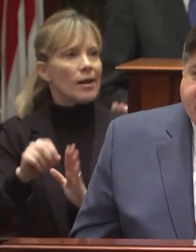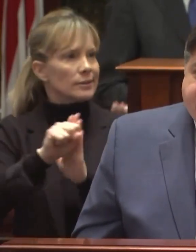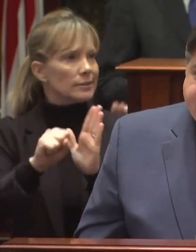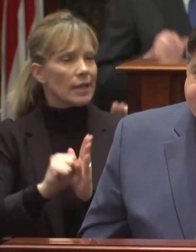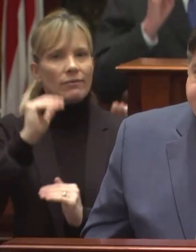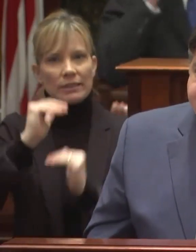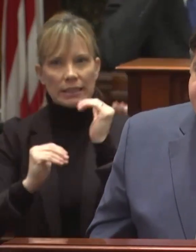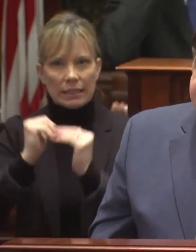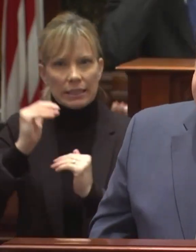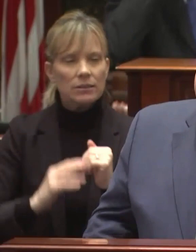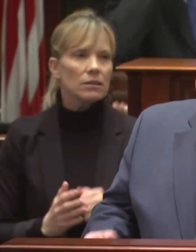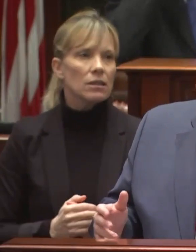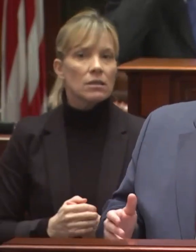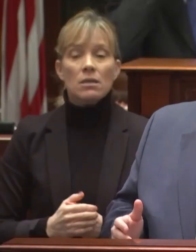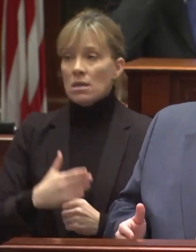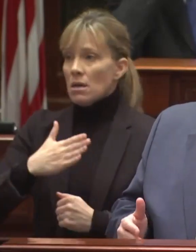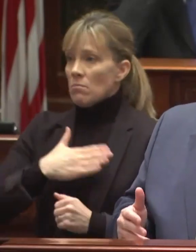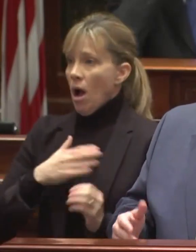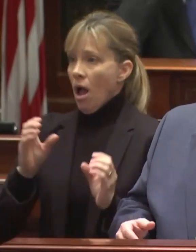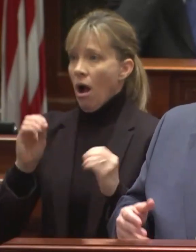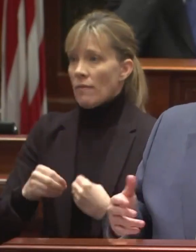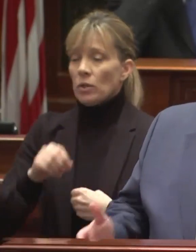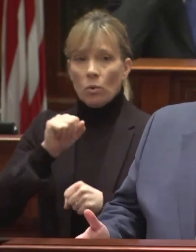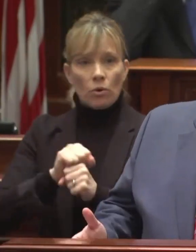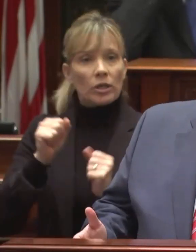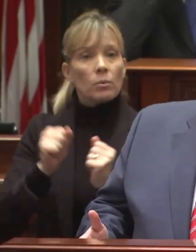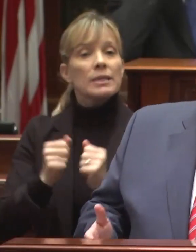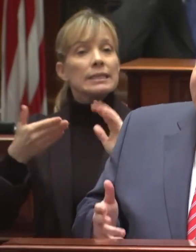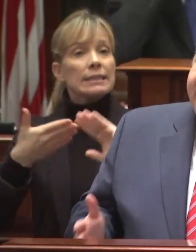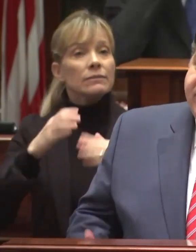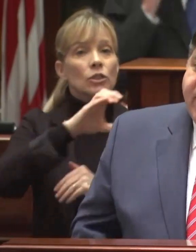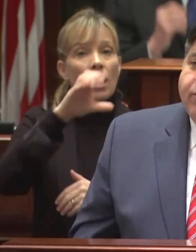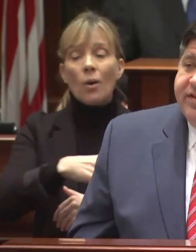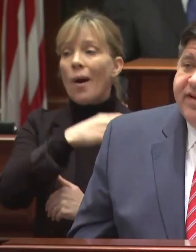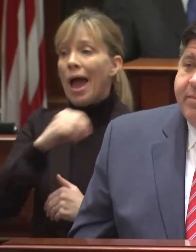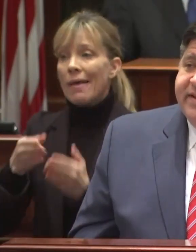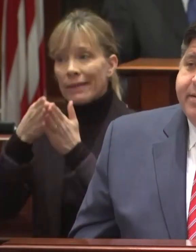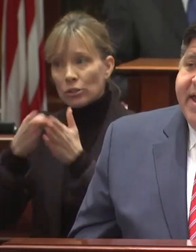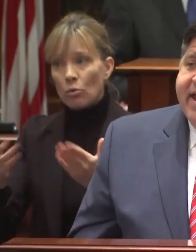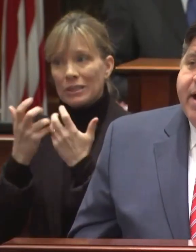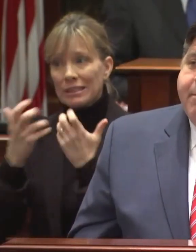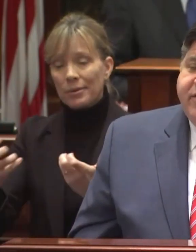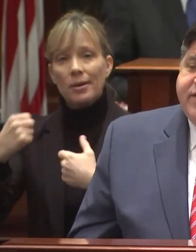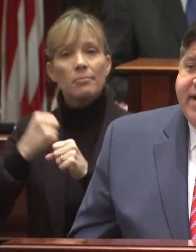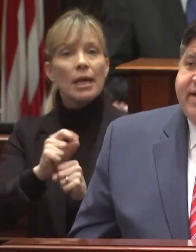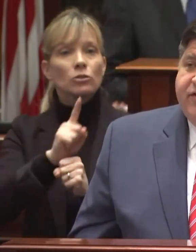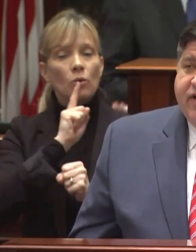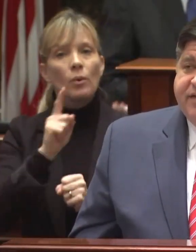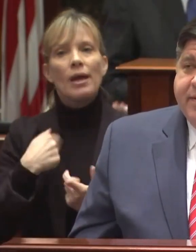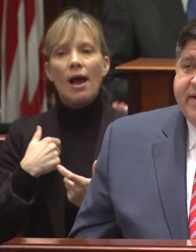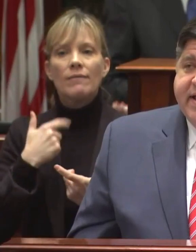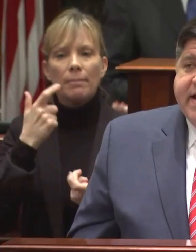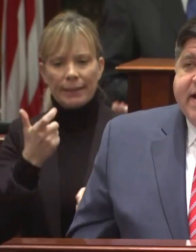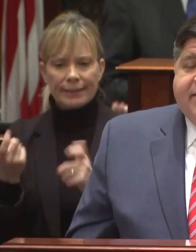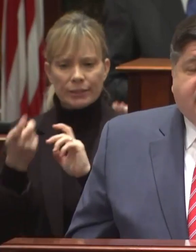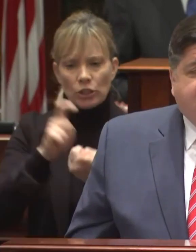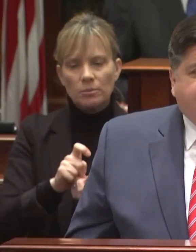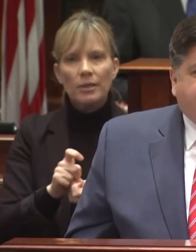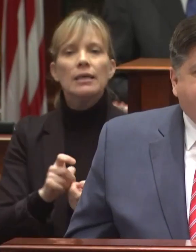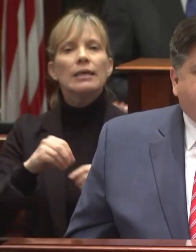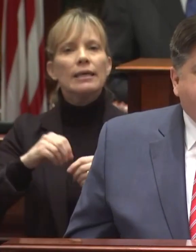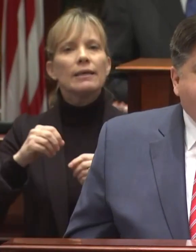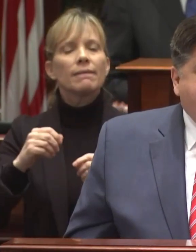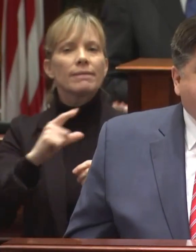state facilities. My office is working with the City of Chicago and the General Assembly to make a much-needed adjustment in